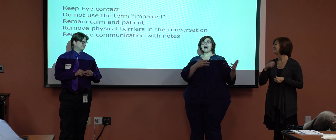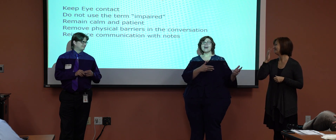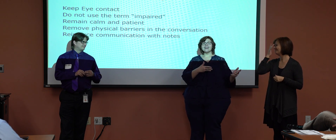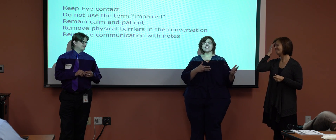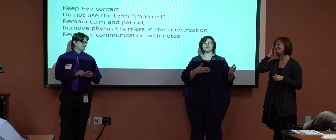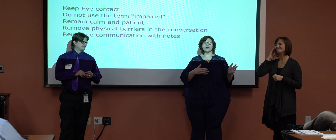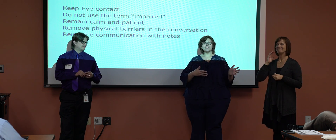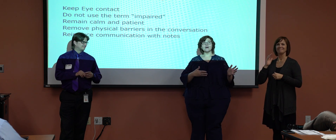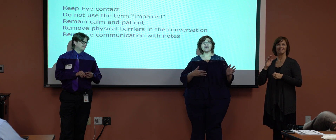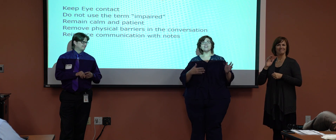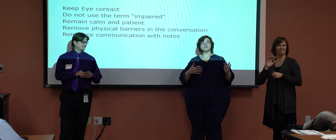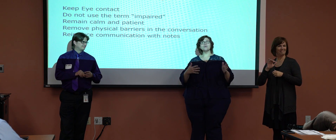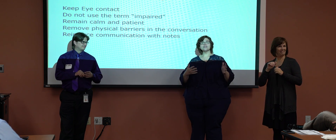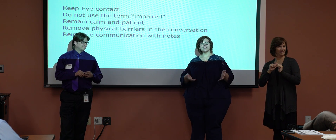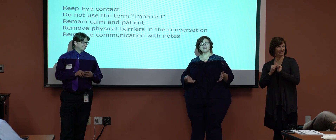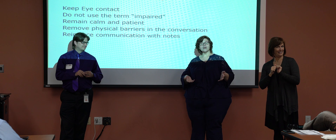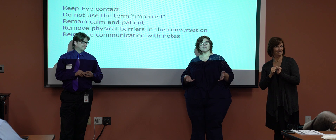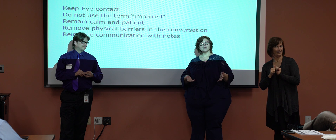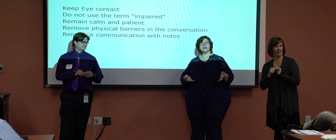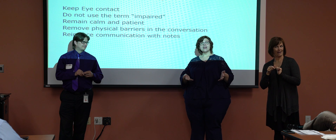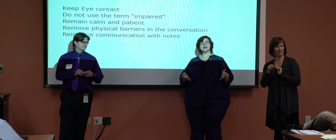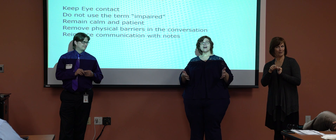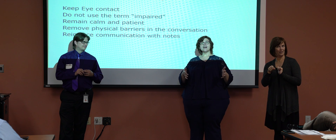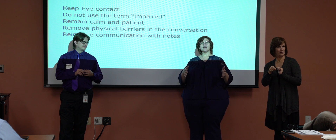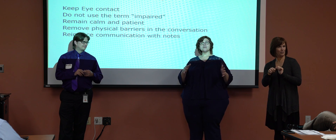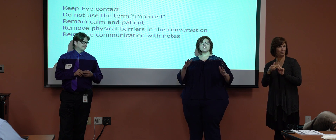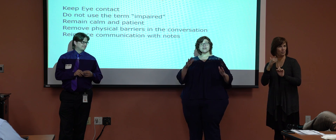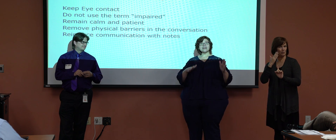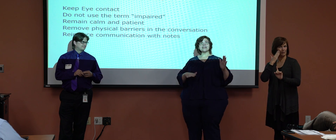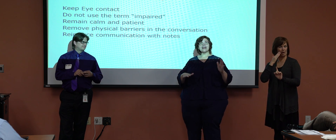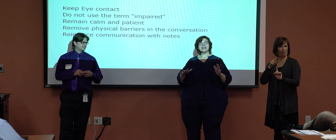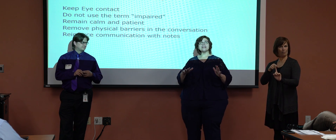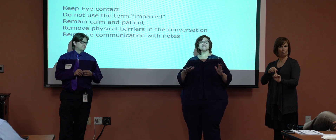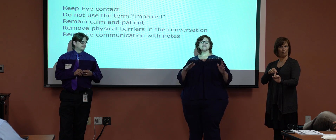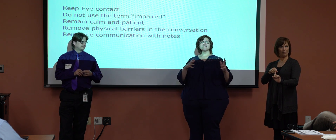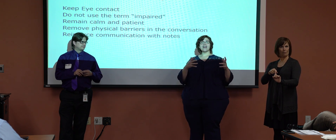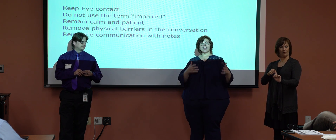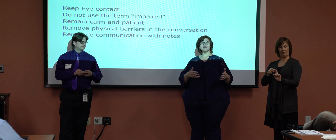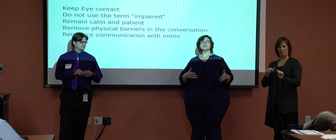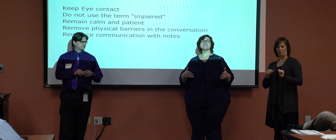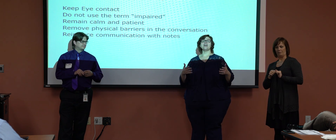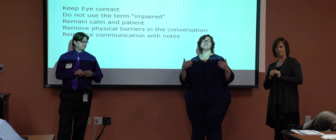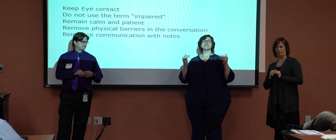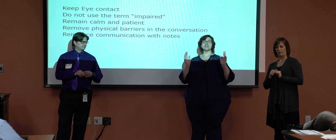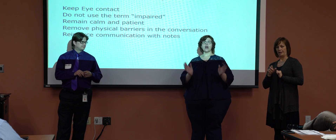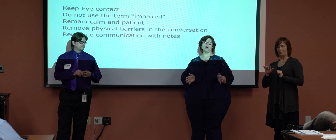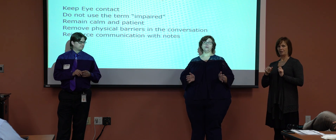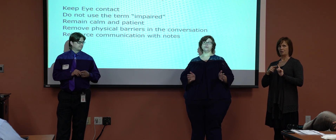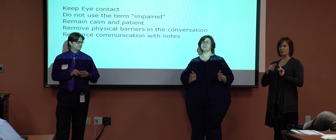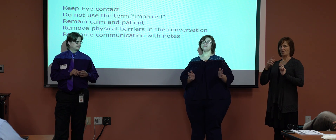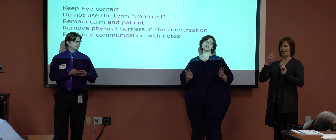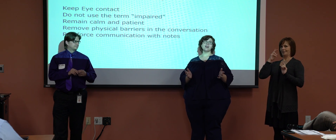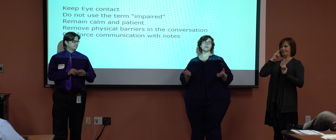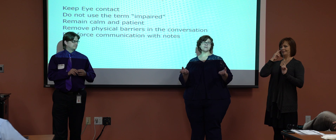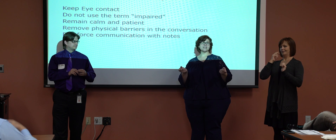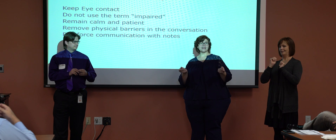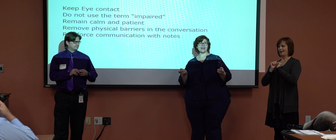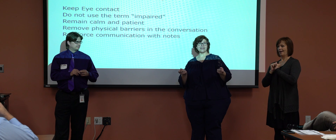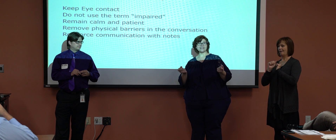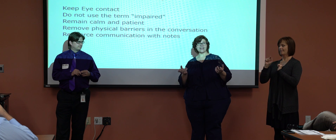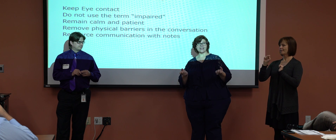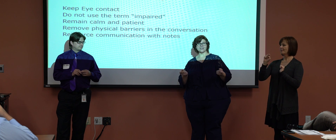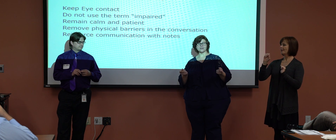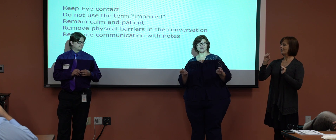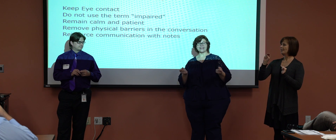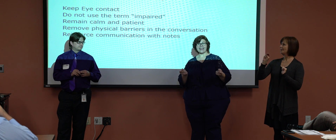but that is one way you will know. You can gauge the accuracy of the tone. You may not be able